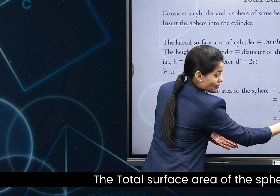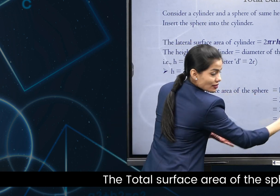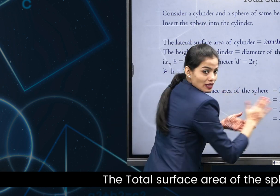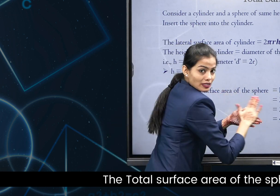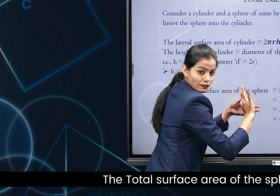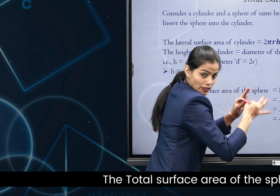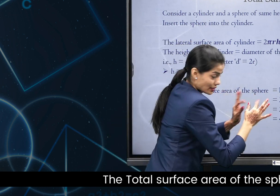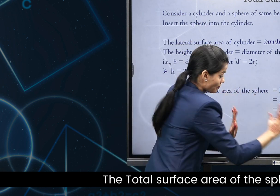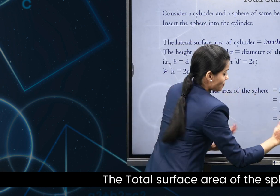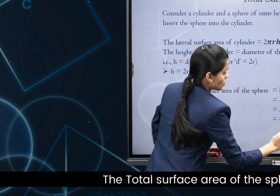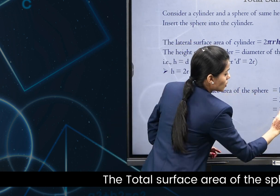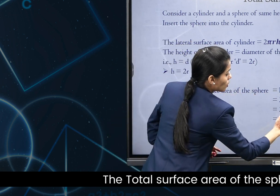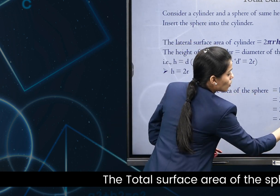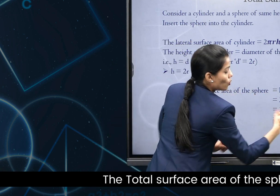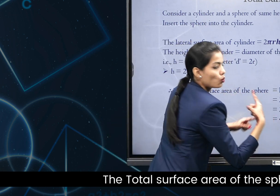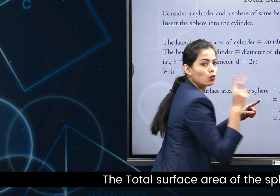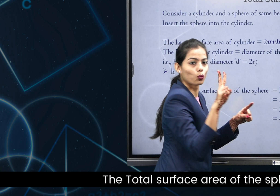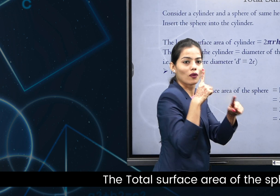is equal to 4 pi r square.